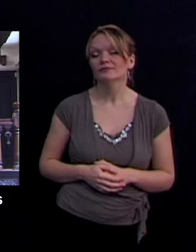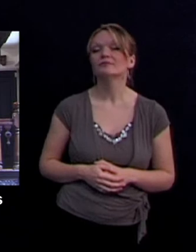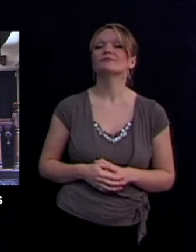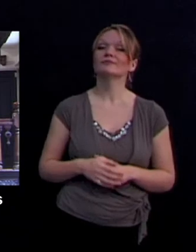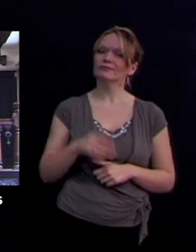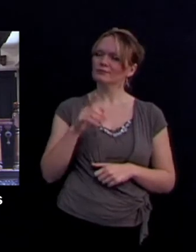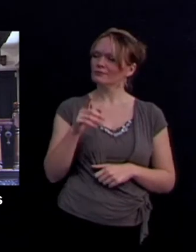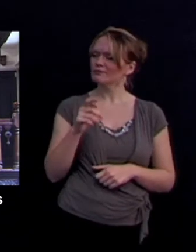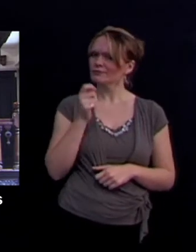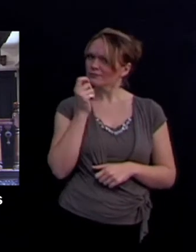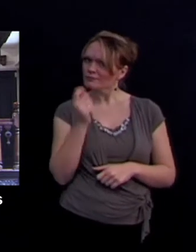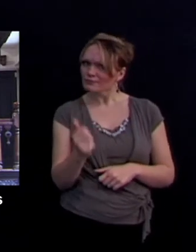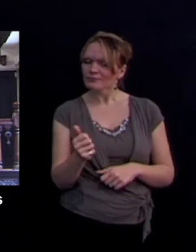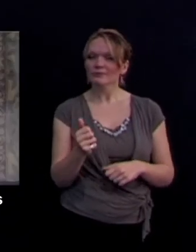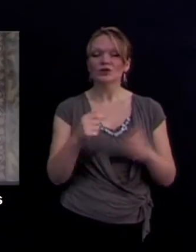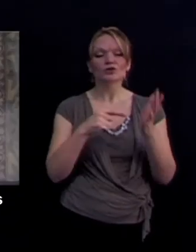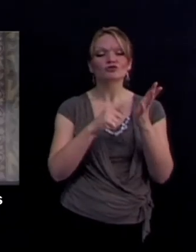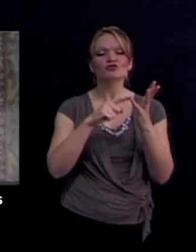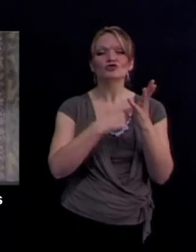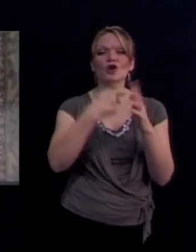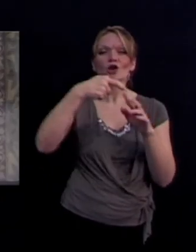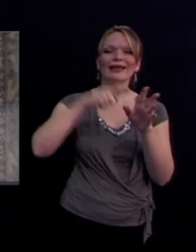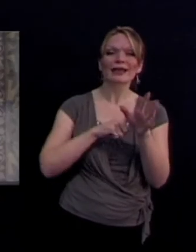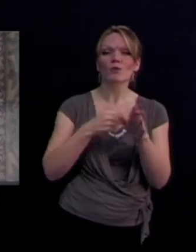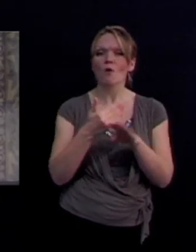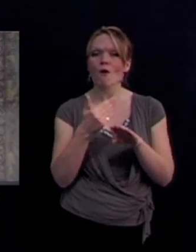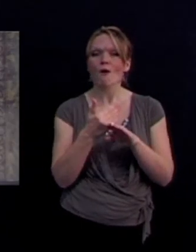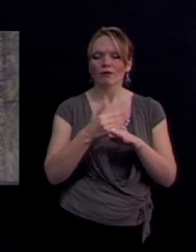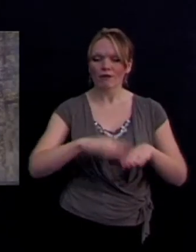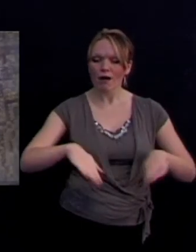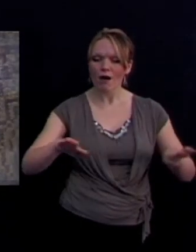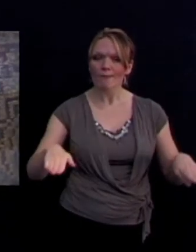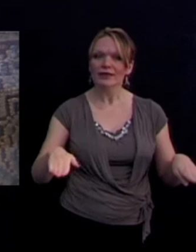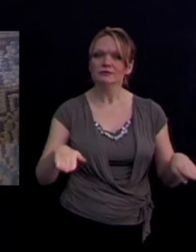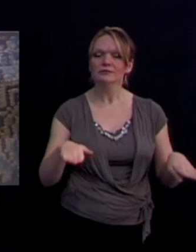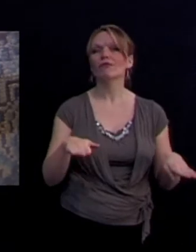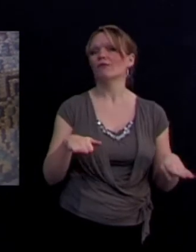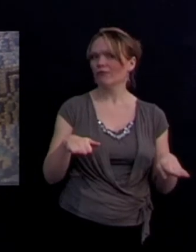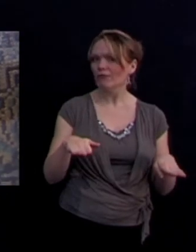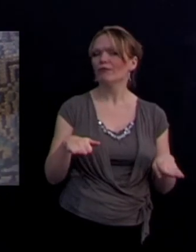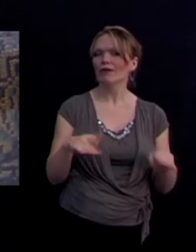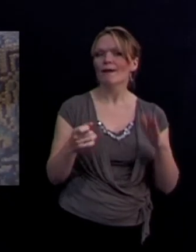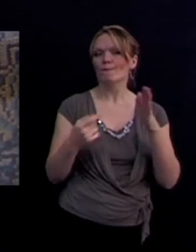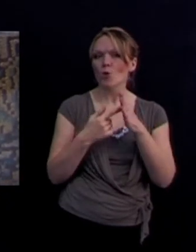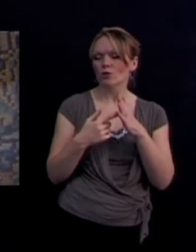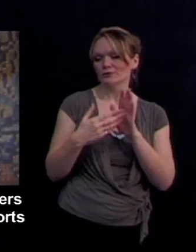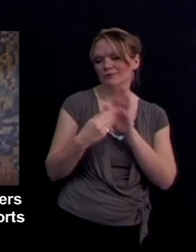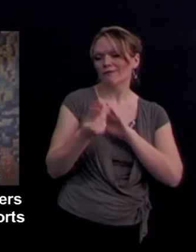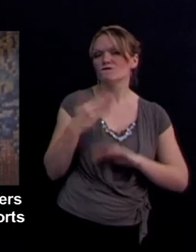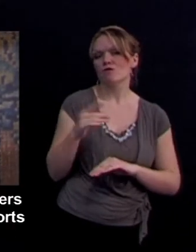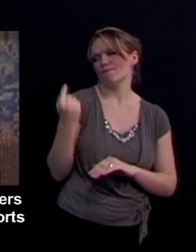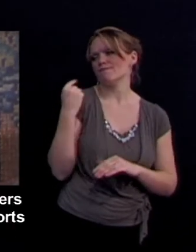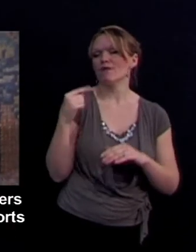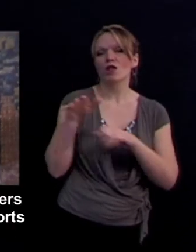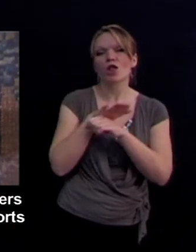This unusual turkey work carpet is a rare survival of an important branch of the local textiles industry. This was the sort of